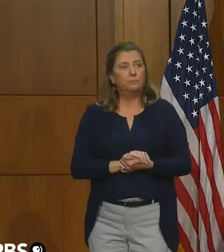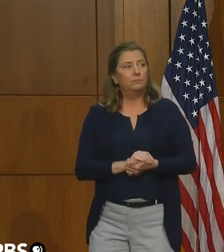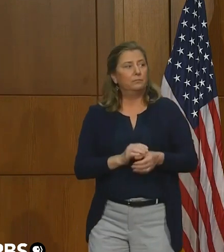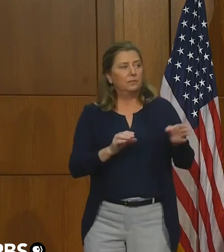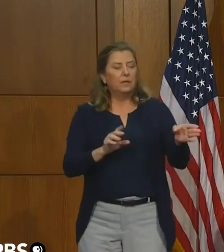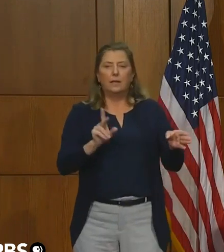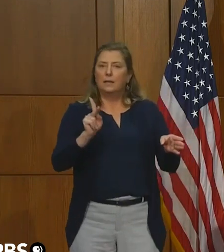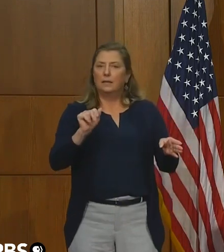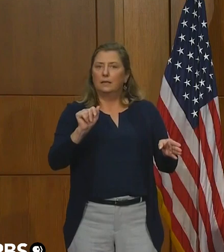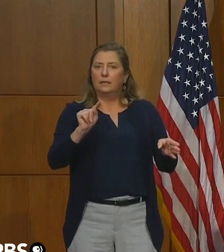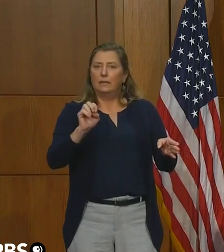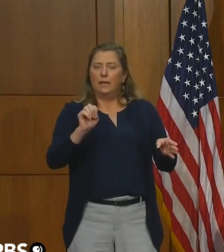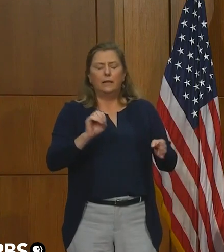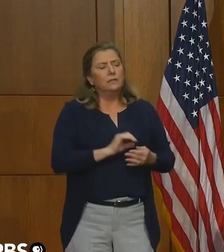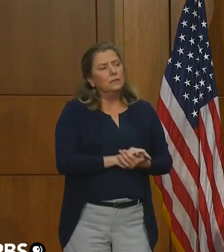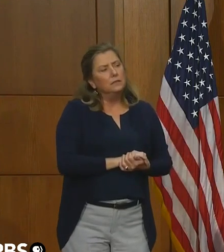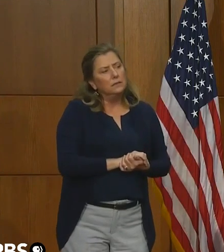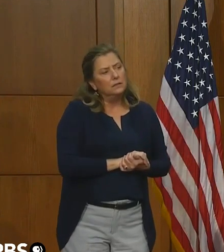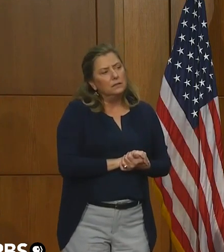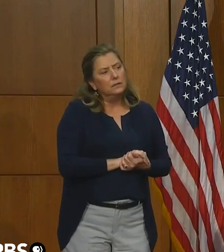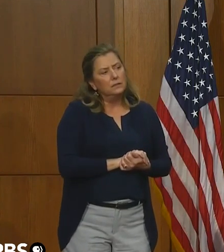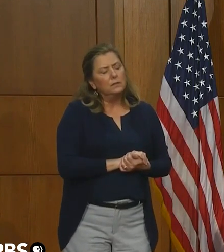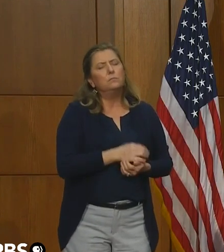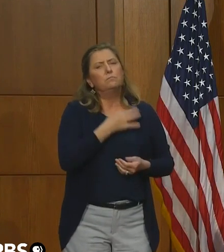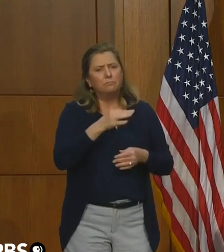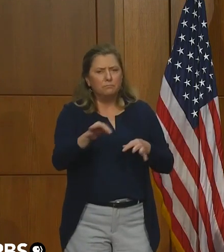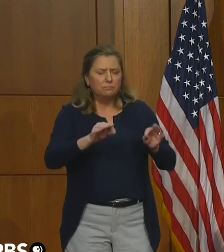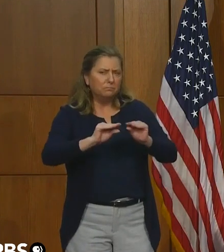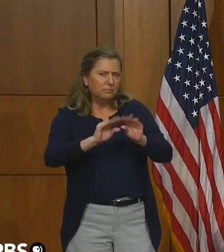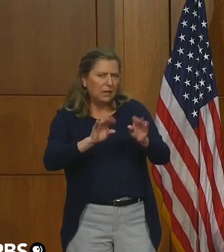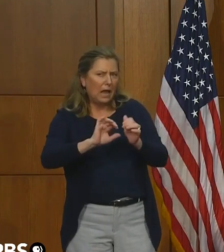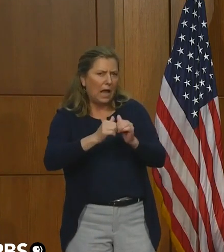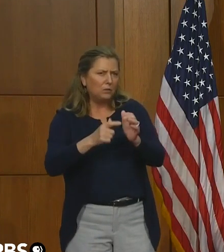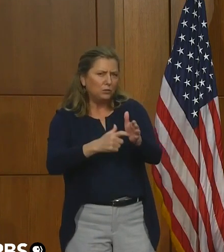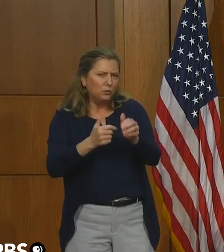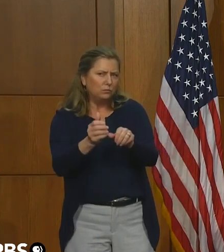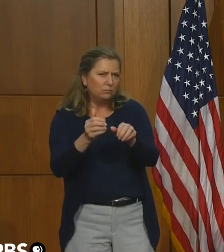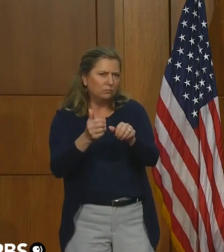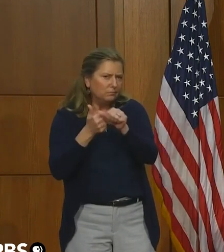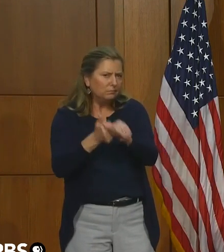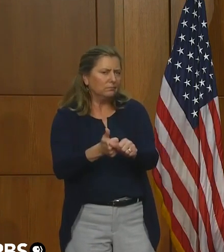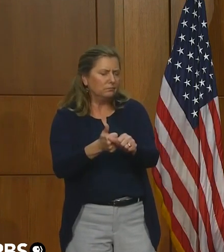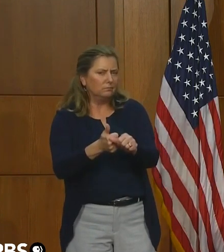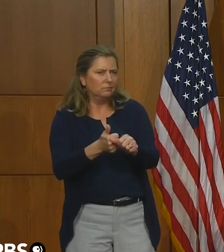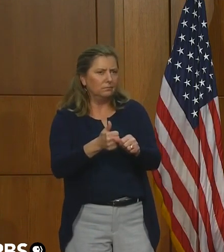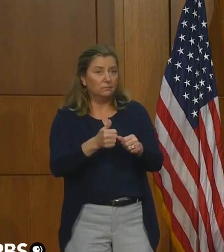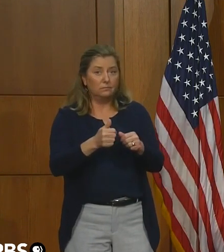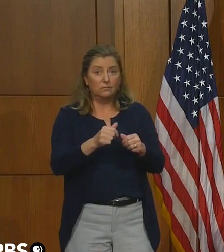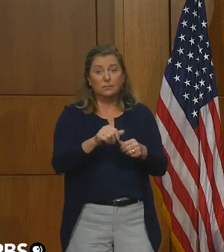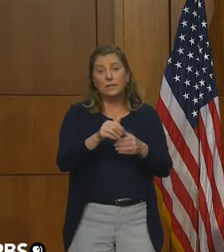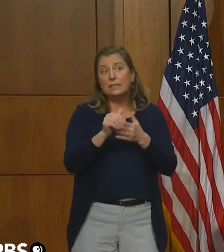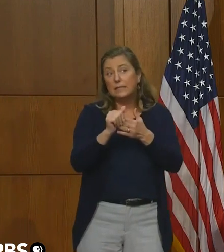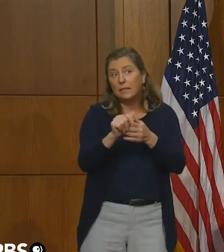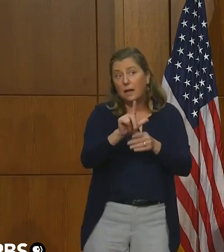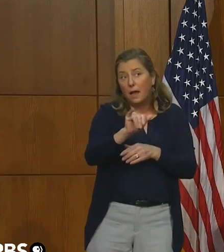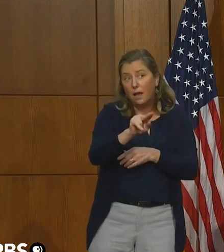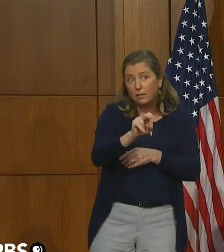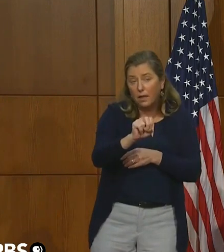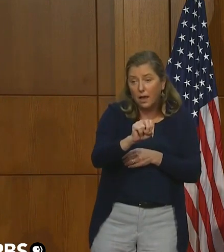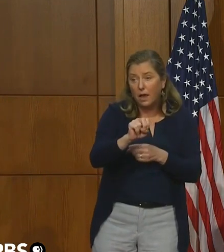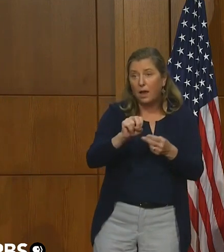Yeah, I was hoping you could clarify the enforcement of the new mask guidance. Yes. I mean, is it a guideline or is it a